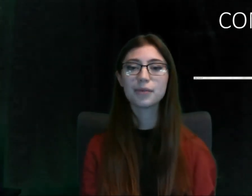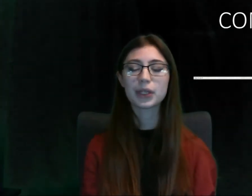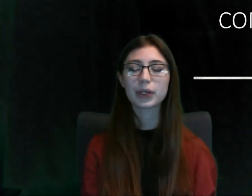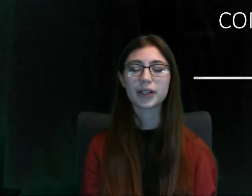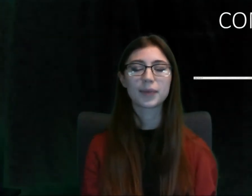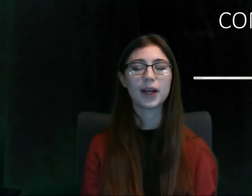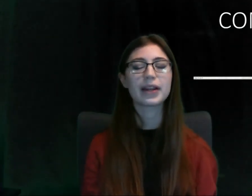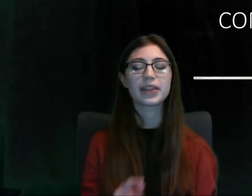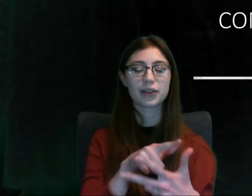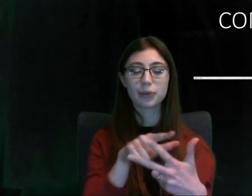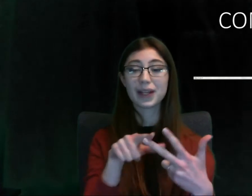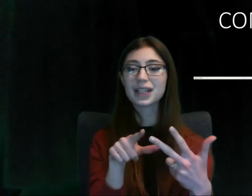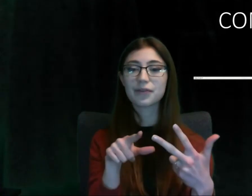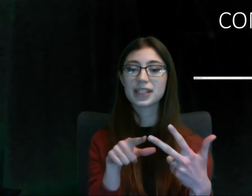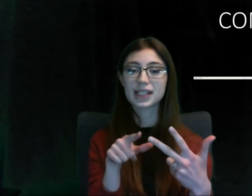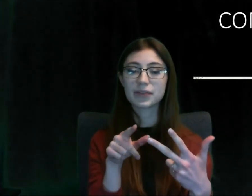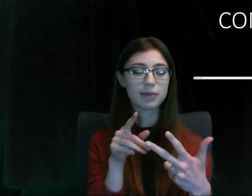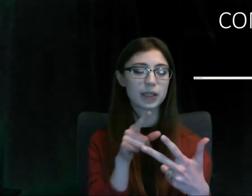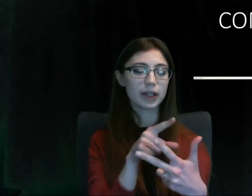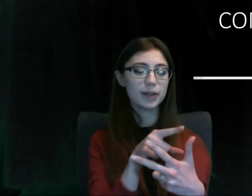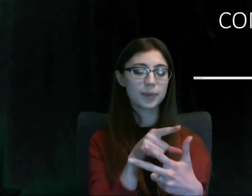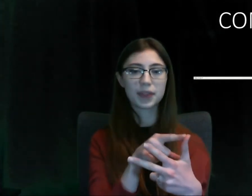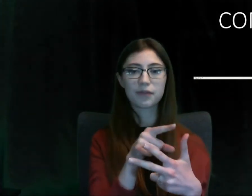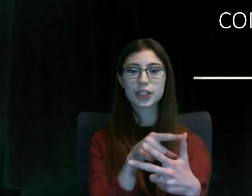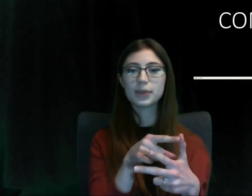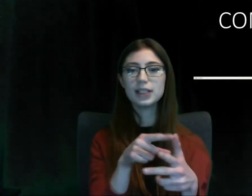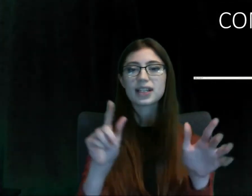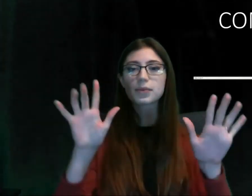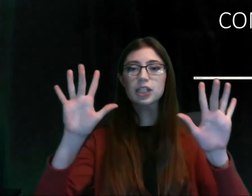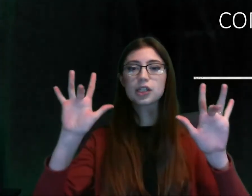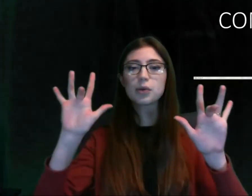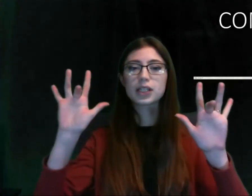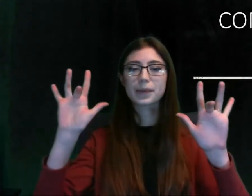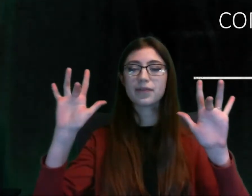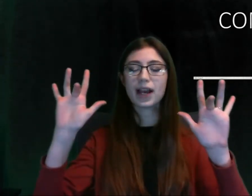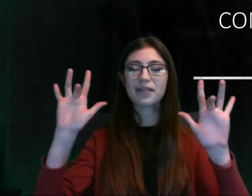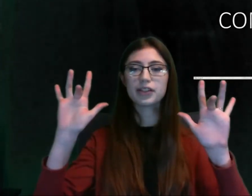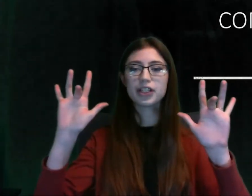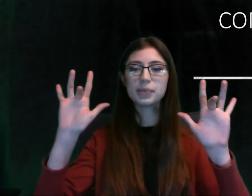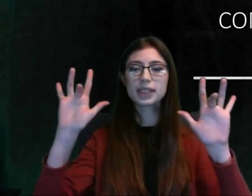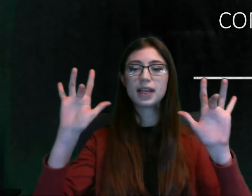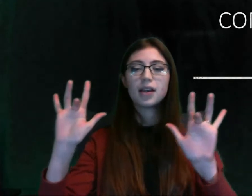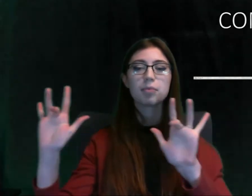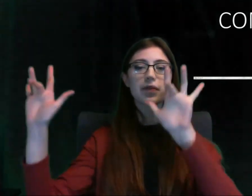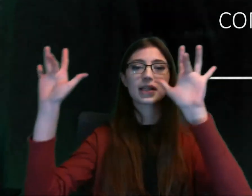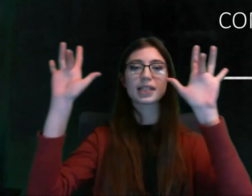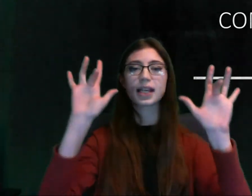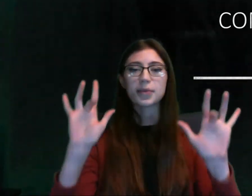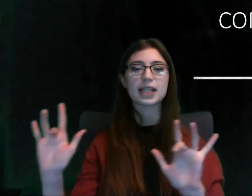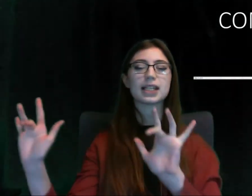Computer. All right, there are three different signs for computer. The first one is with two 25 hand shapes moving simultaneously